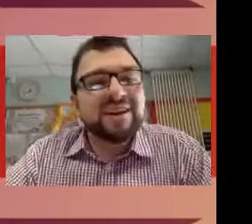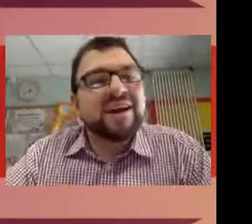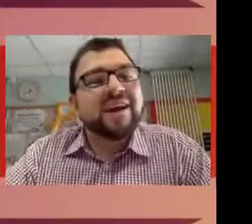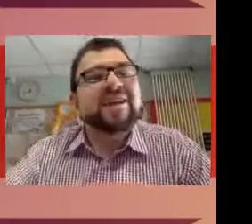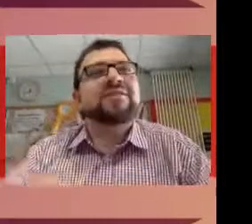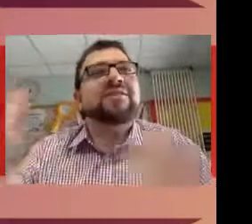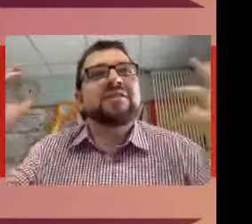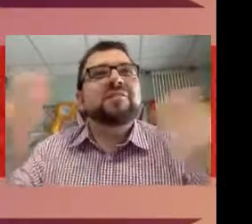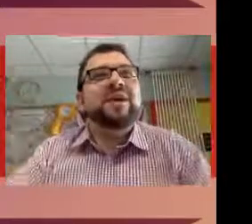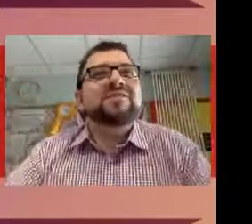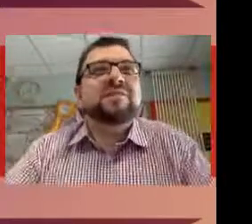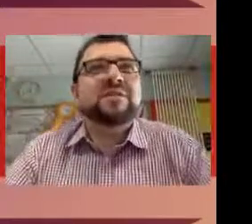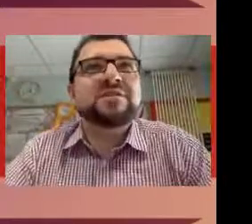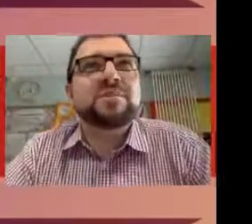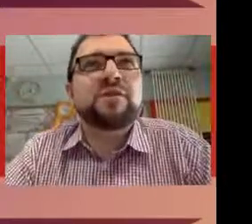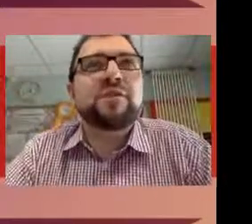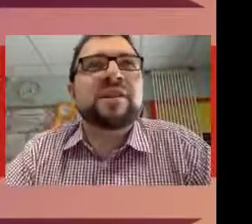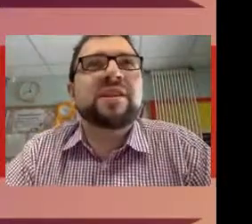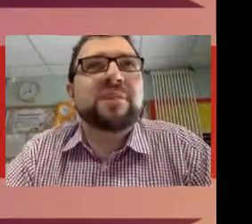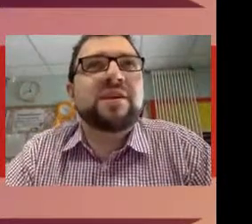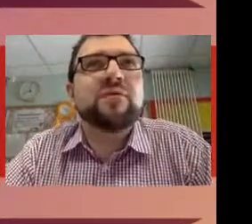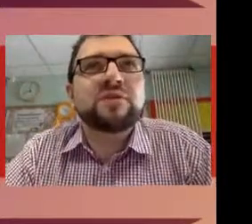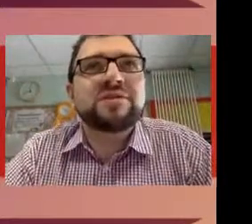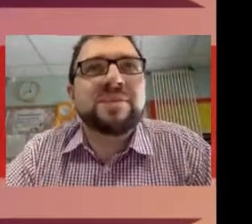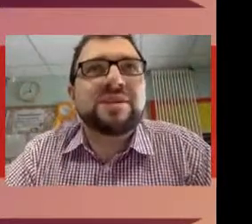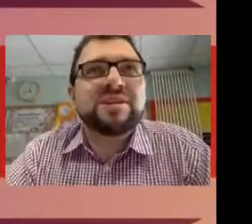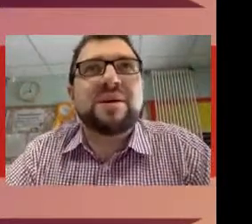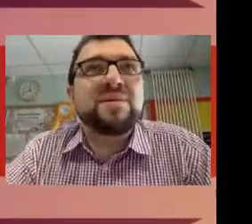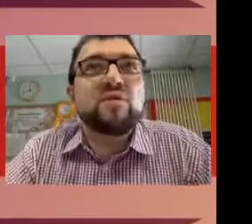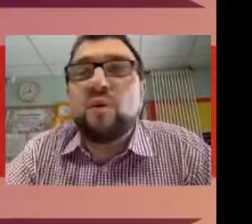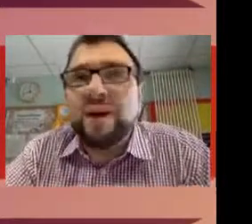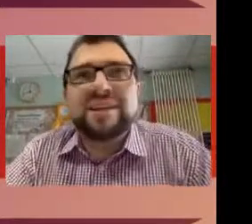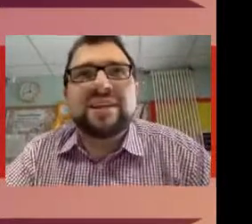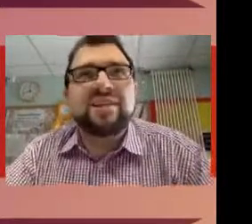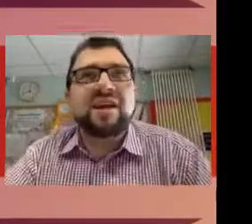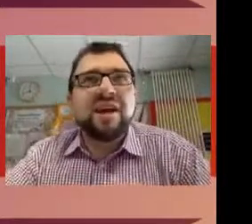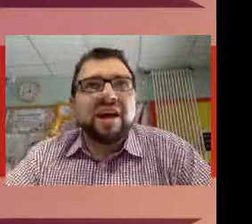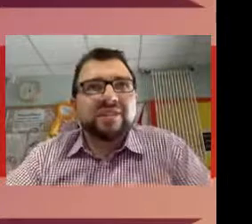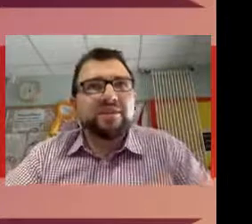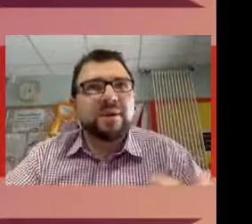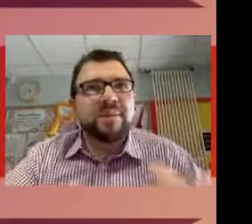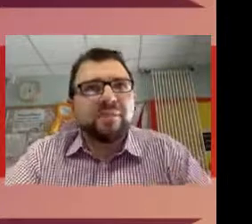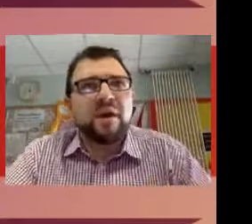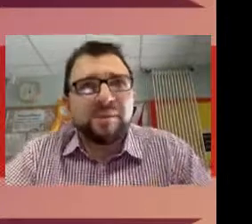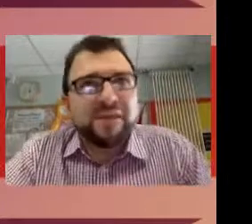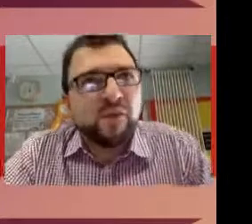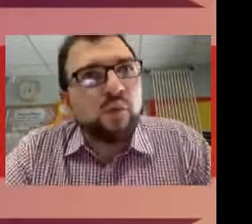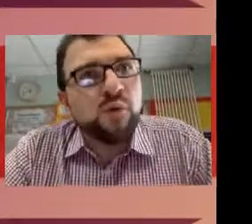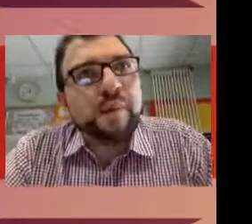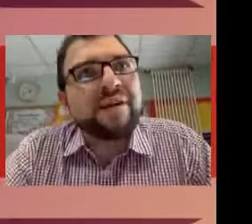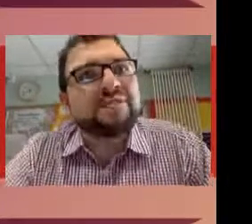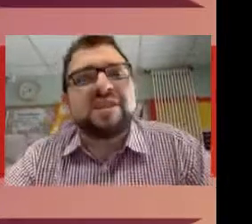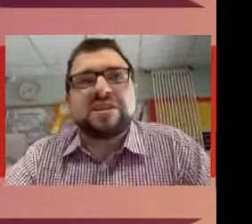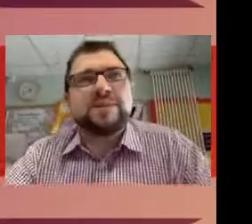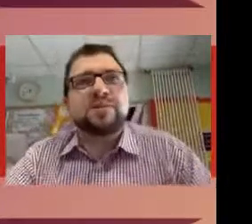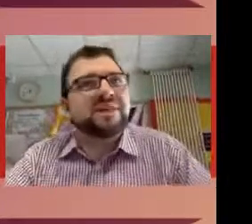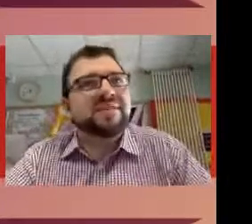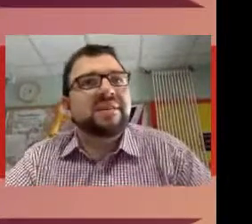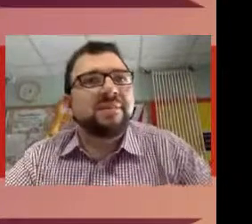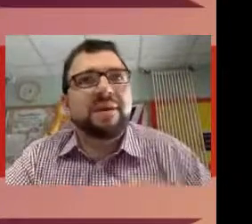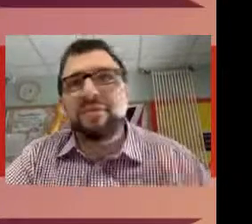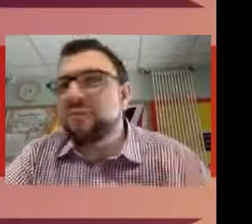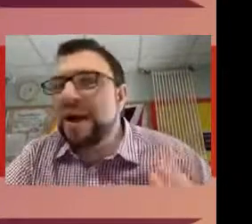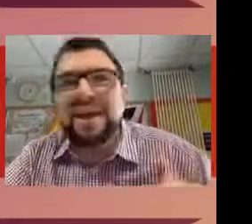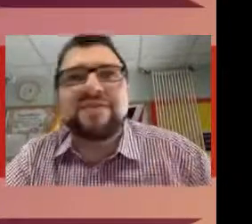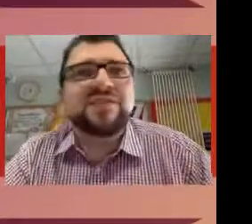celebrate. And now you may have seen pictures before when there's been a royal celebration, maybe a royal wedding, and there's been a big moment when they've all come out onto that special